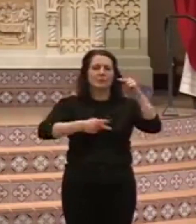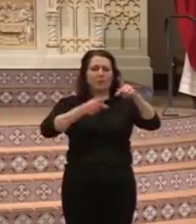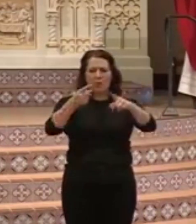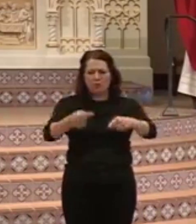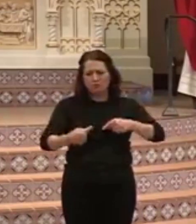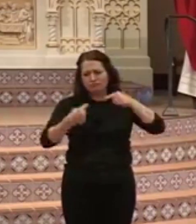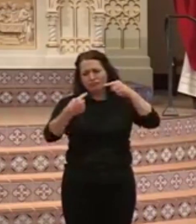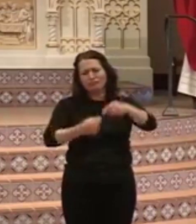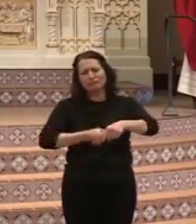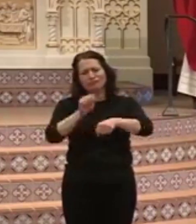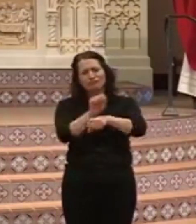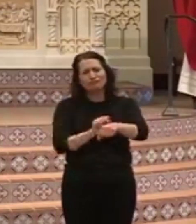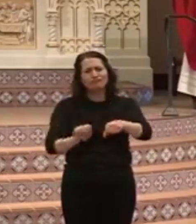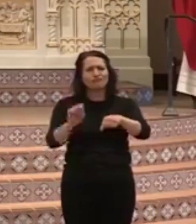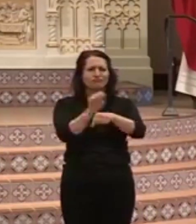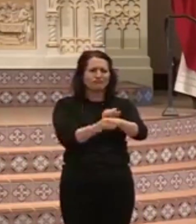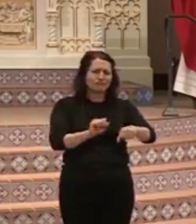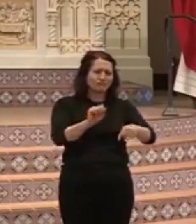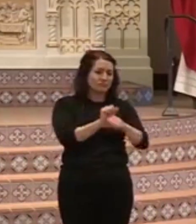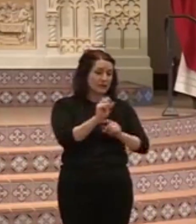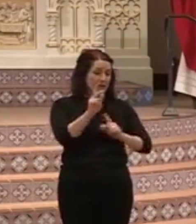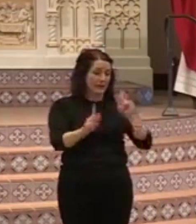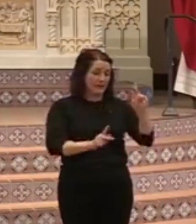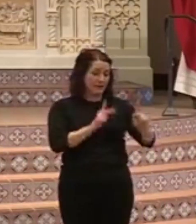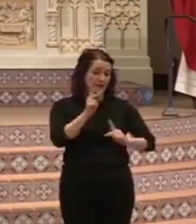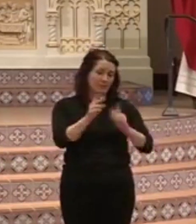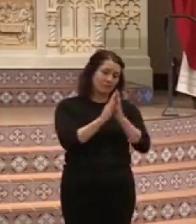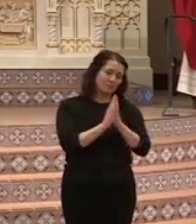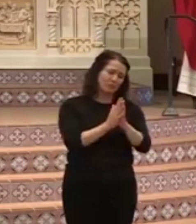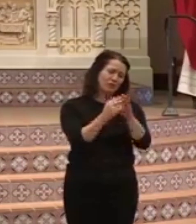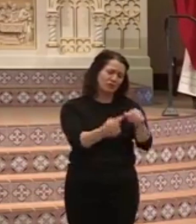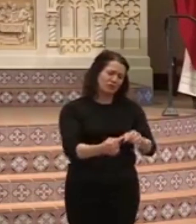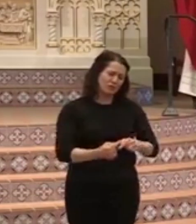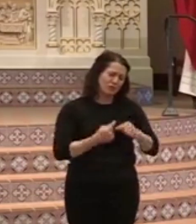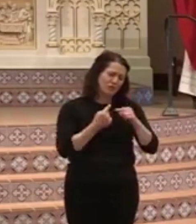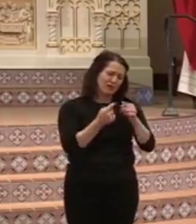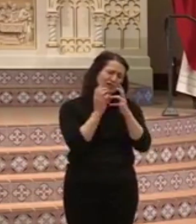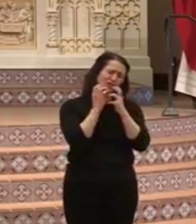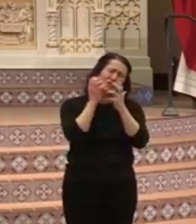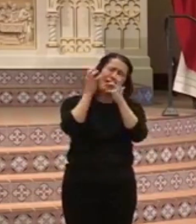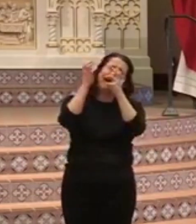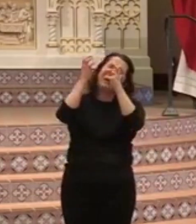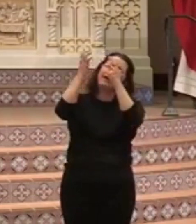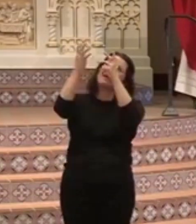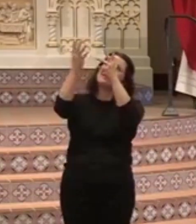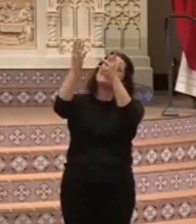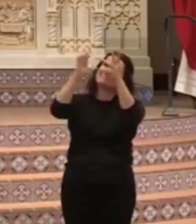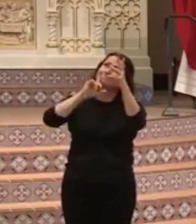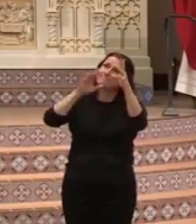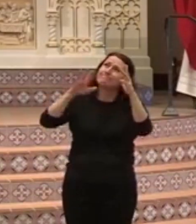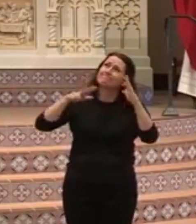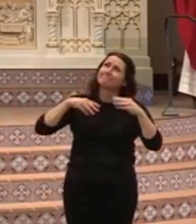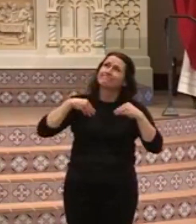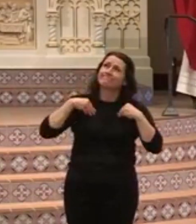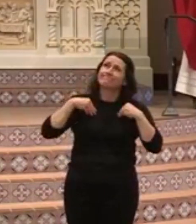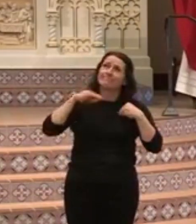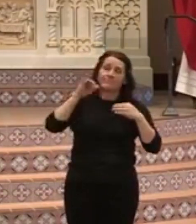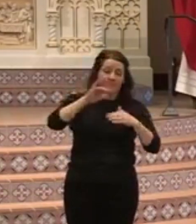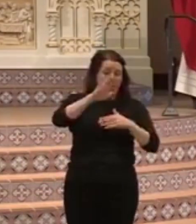prayers of those who cry out in any tribulation come before you, that all